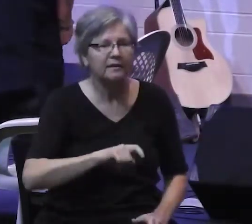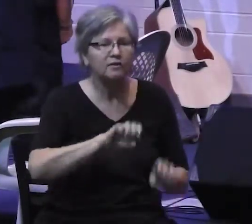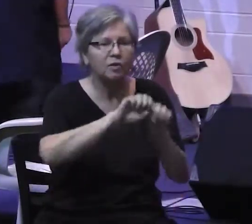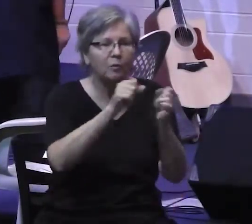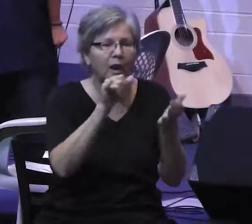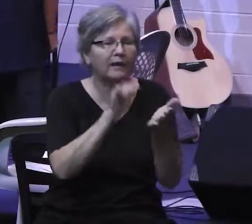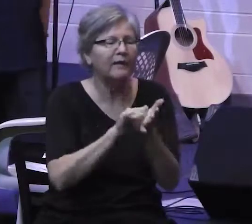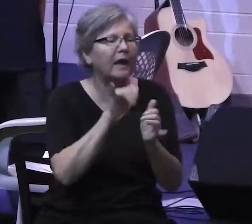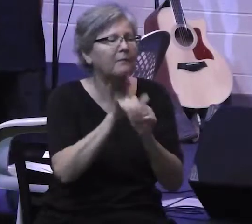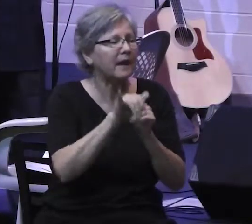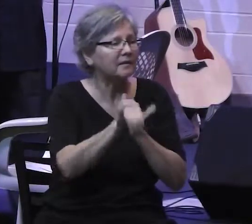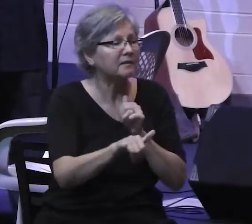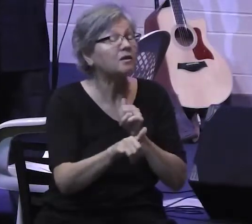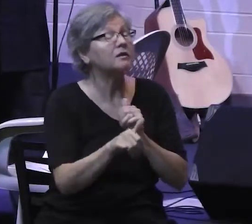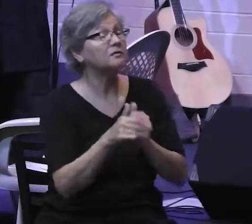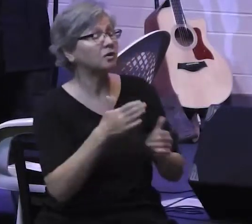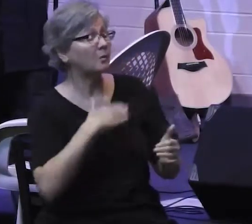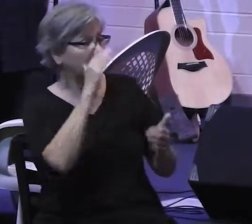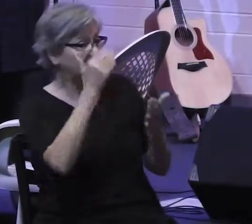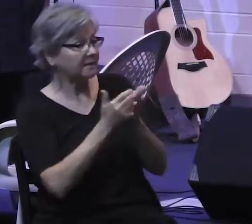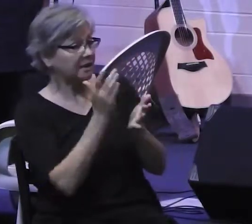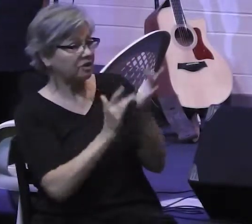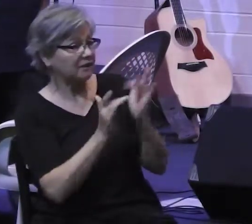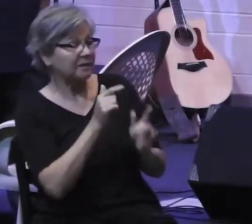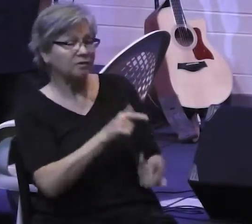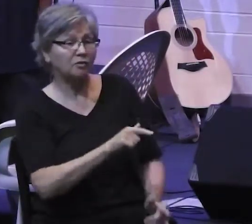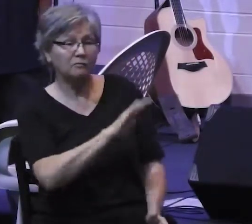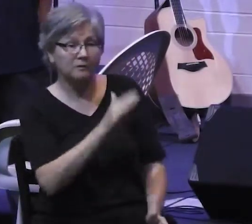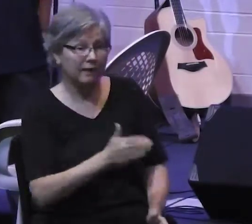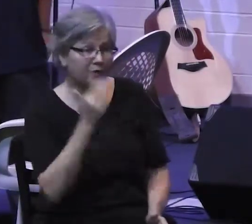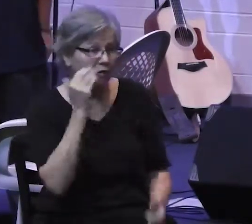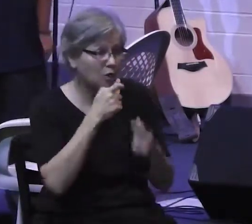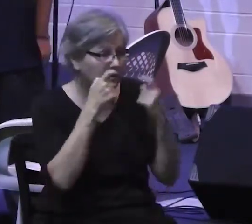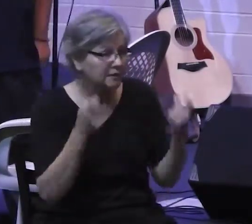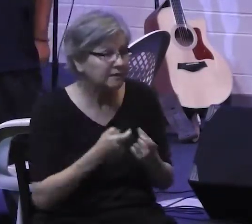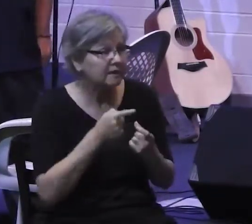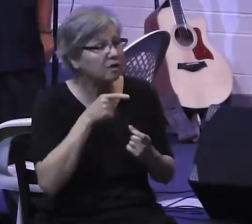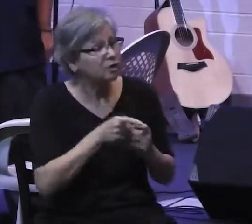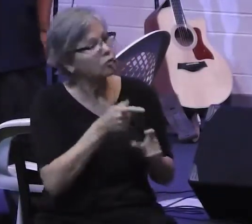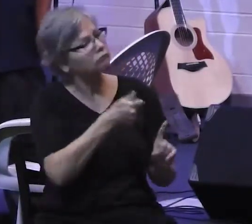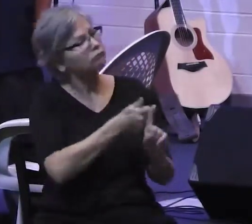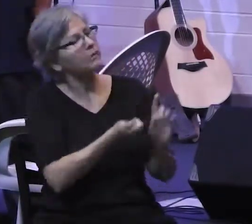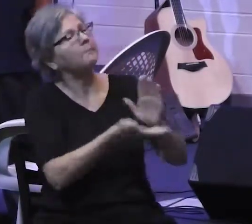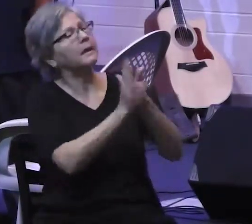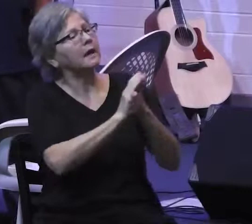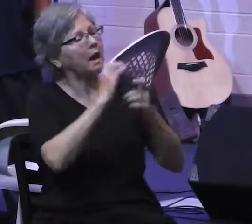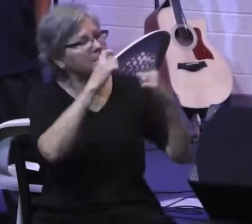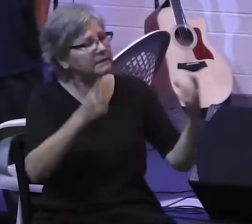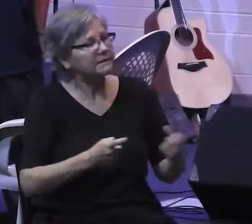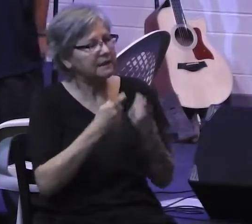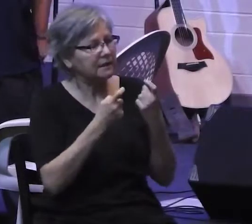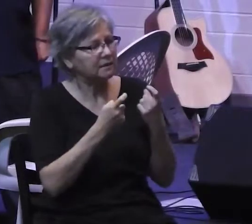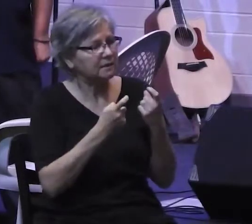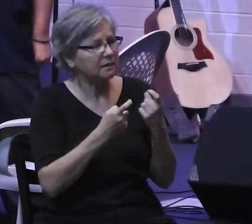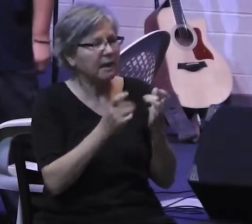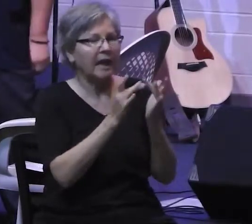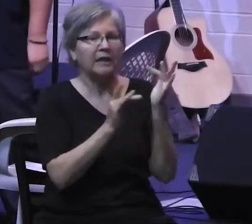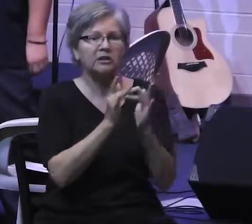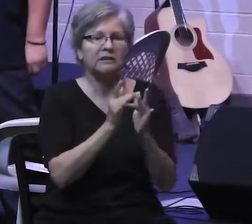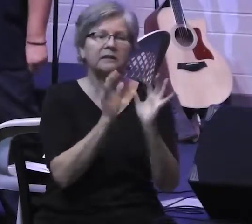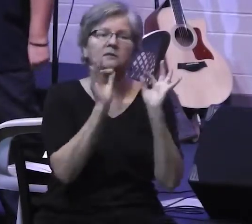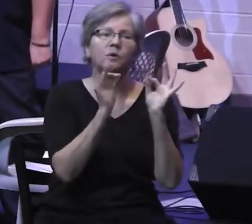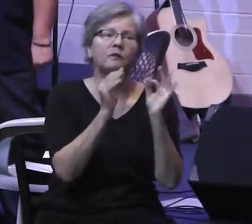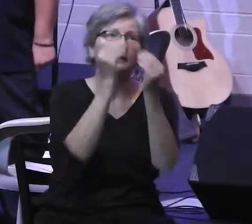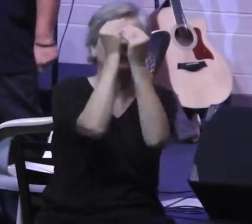you become sin, who knew no sin? And Jesus, in his obedience, because he's God and a perfect man, says, yes, Father, not